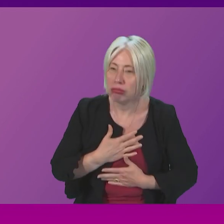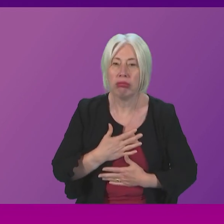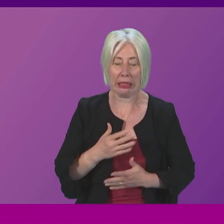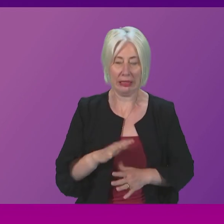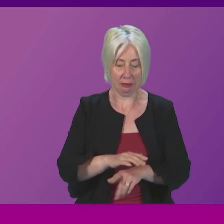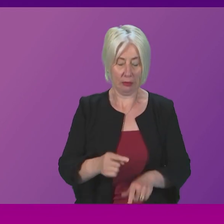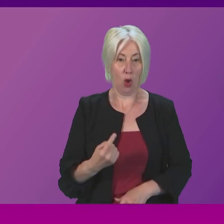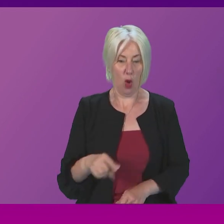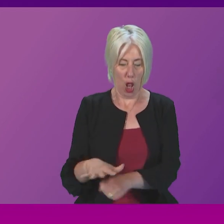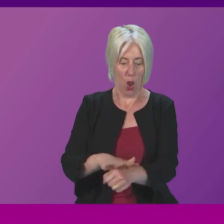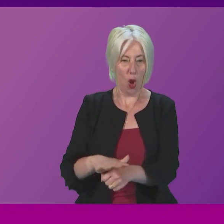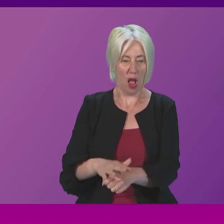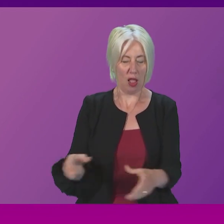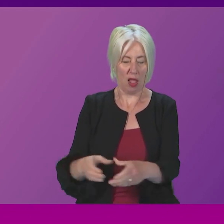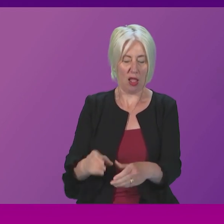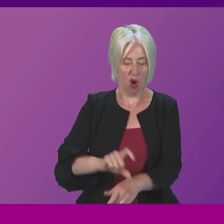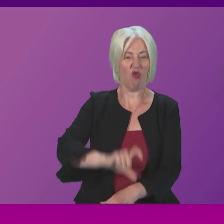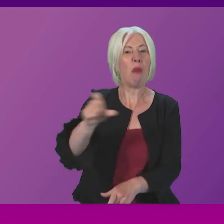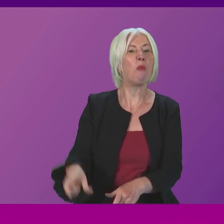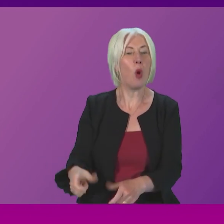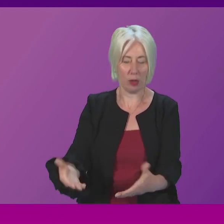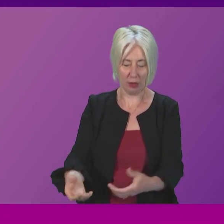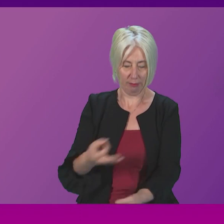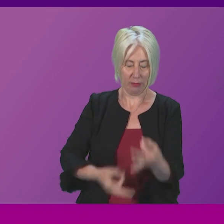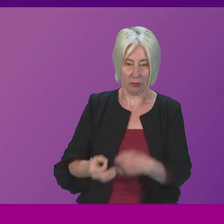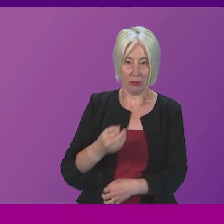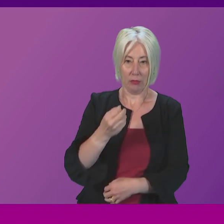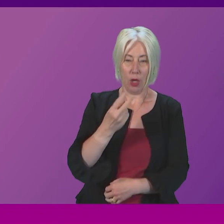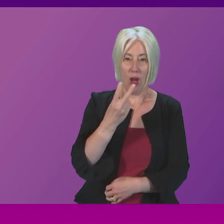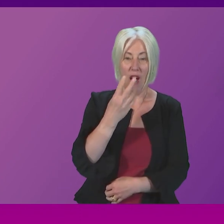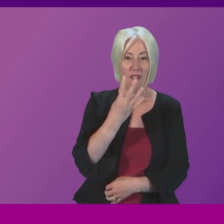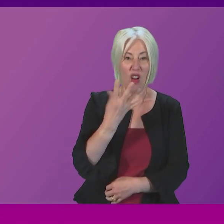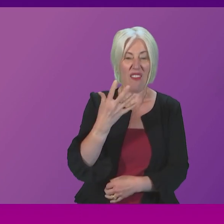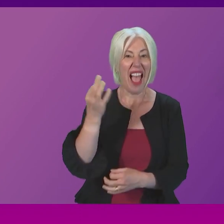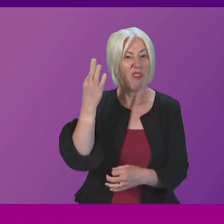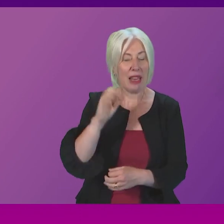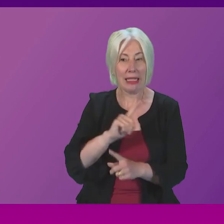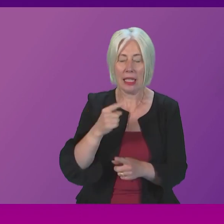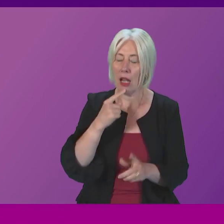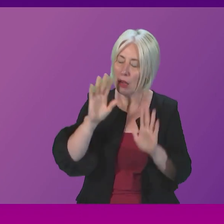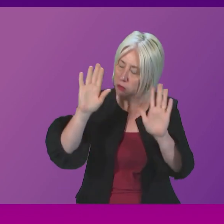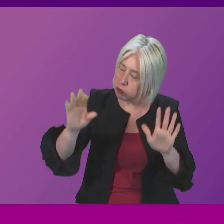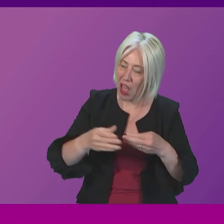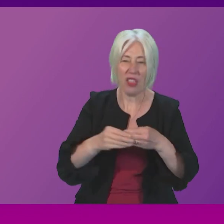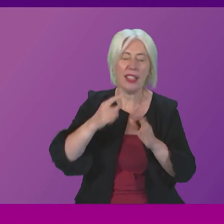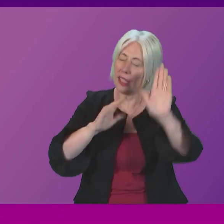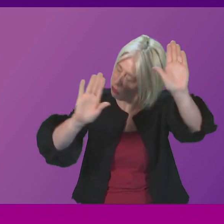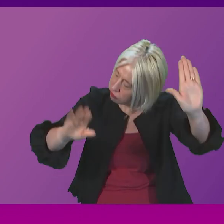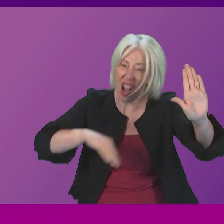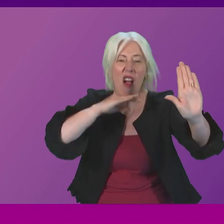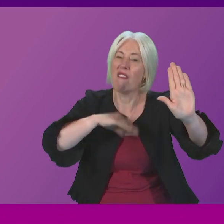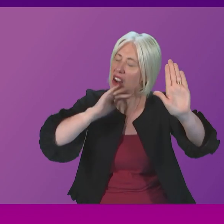questioned by one of my local troops, and after three quarters of an hour, the actual leader turned around and said, that's enough